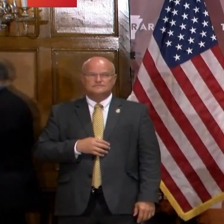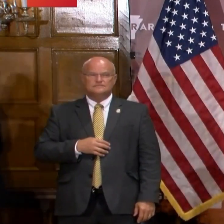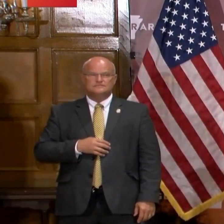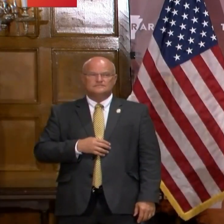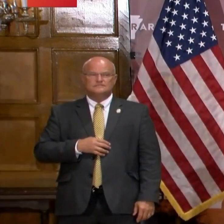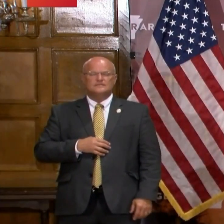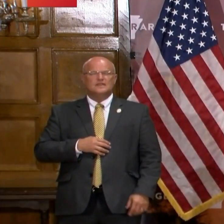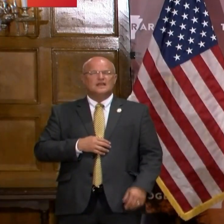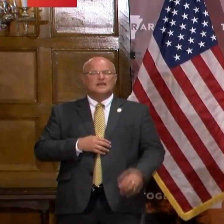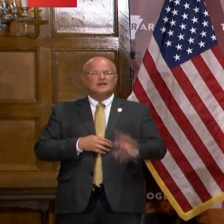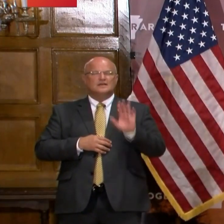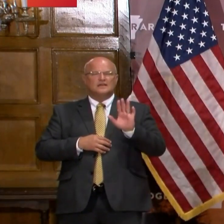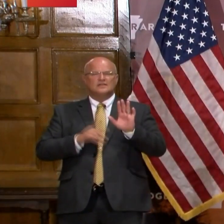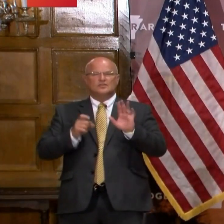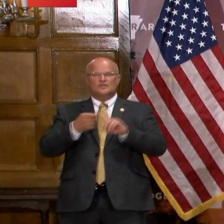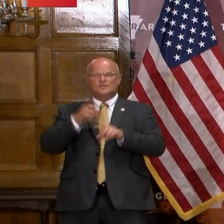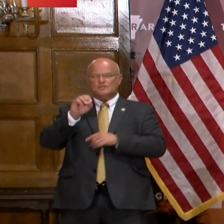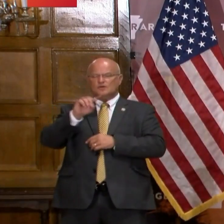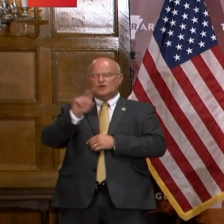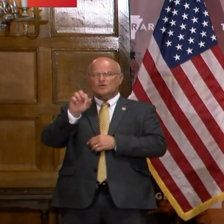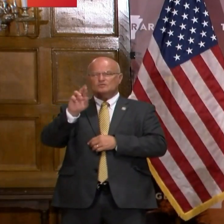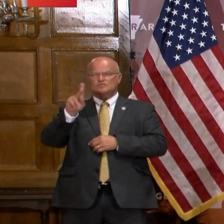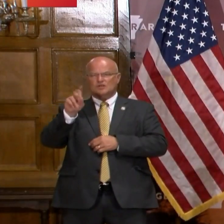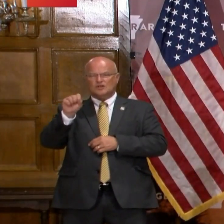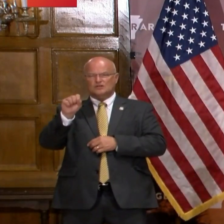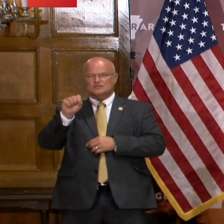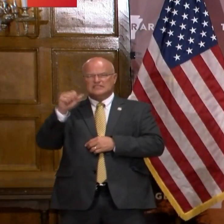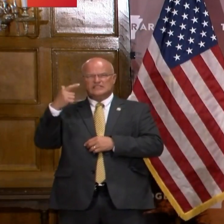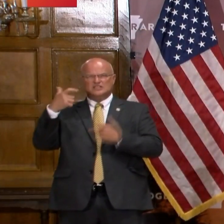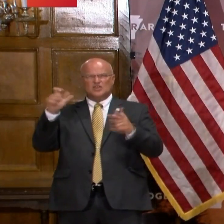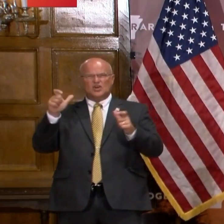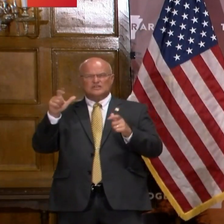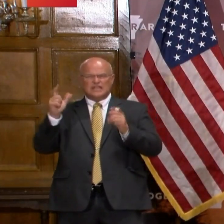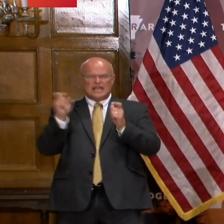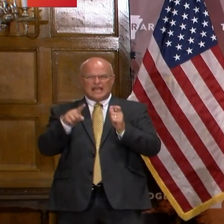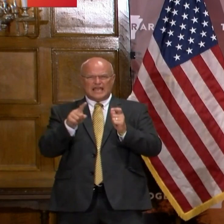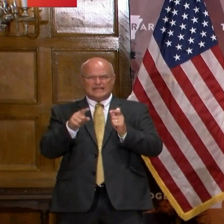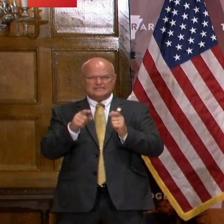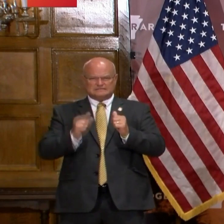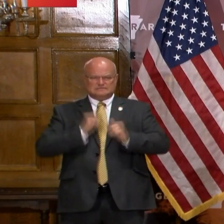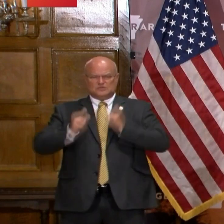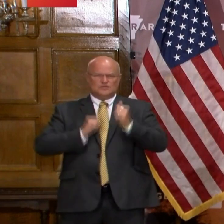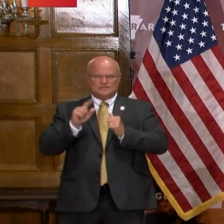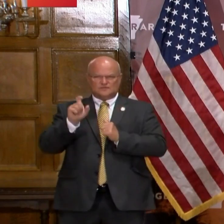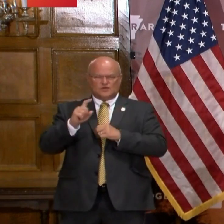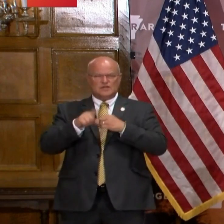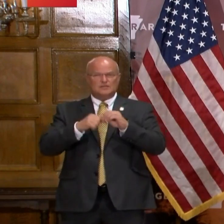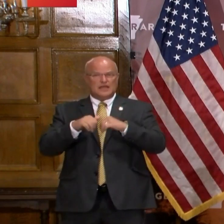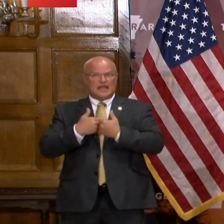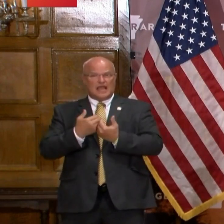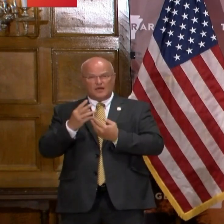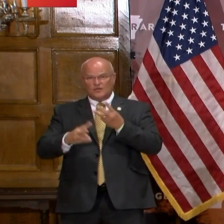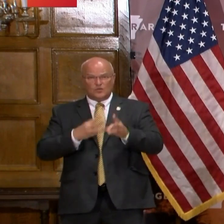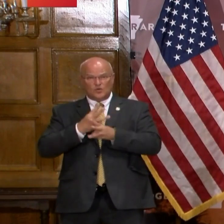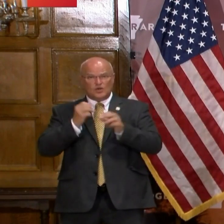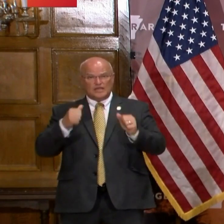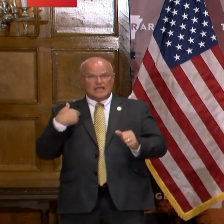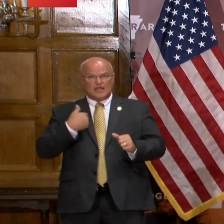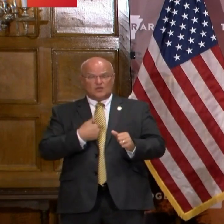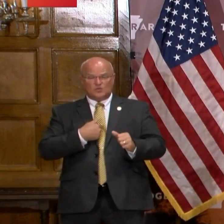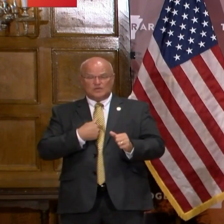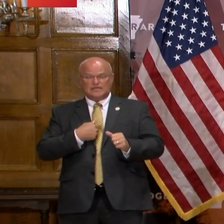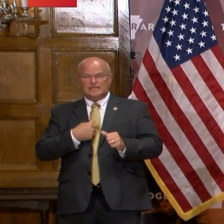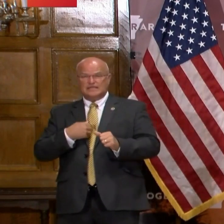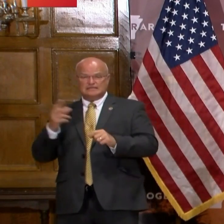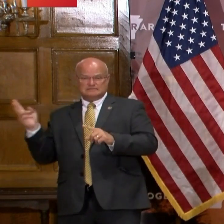Going back to the question from Ozarks at Large, I believe, which asked a very aggressive question on how in the world can we impose